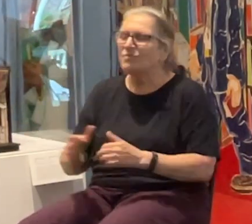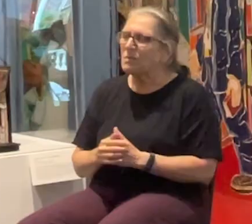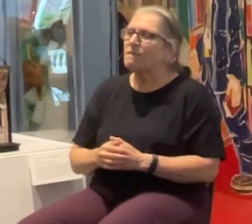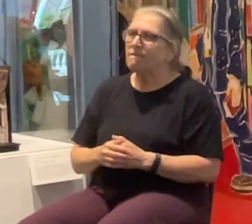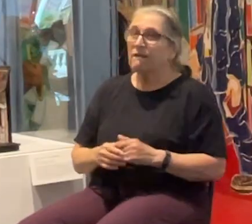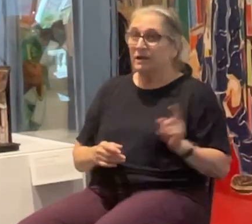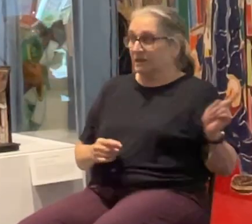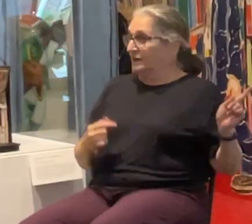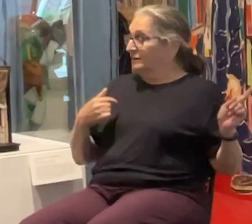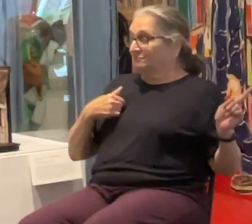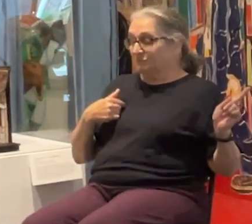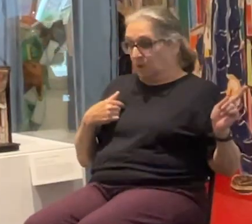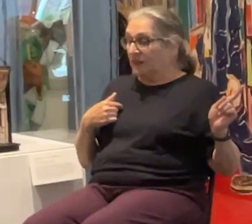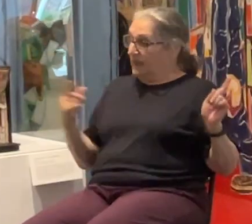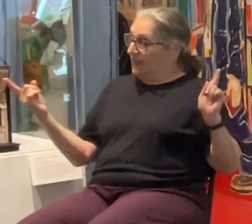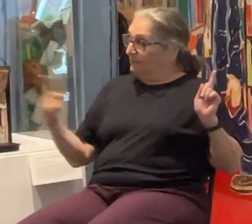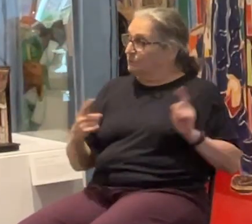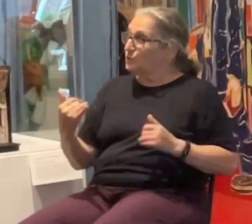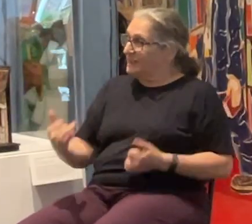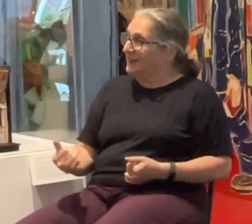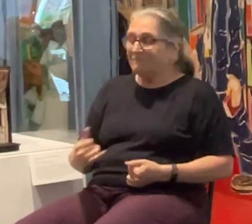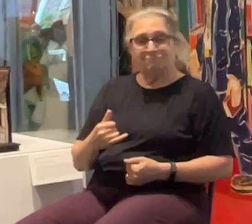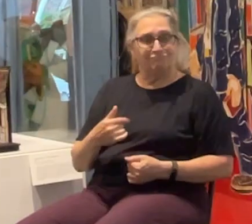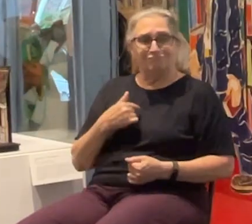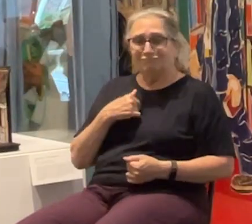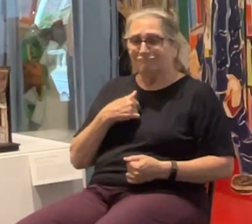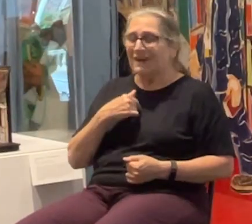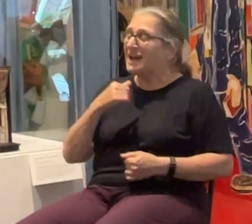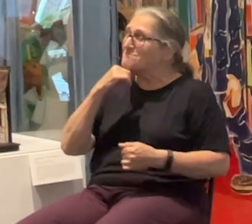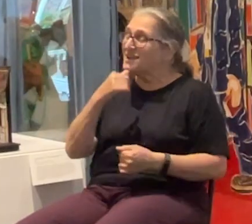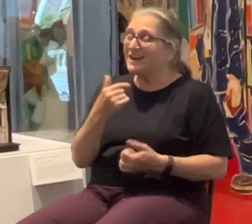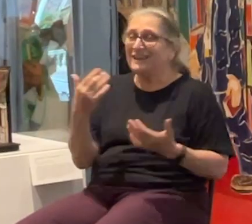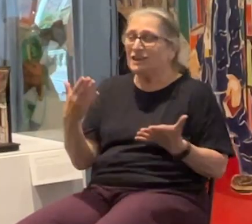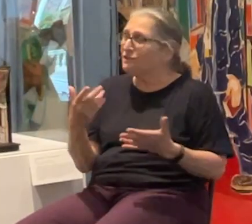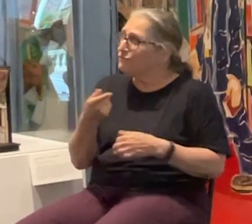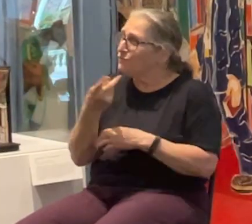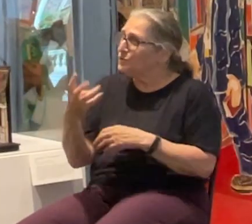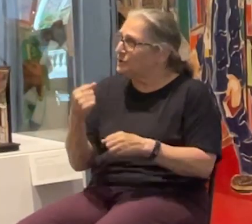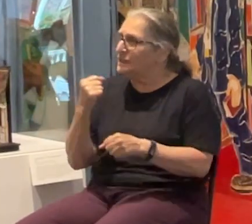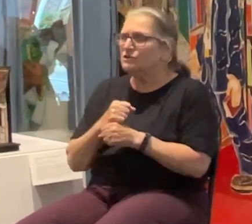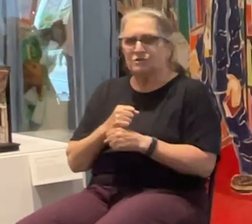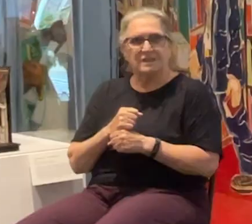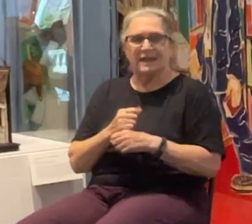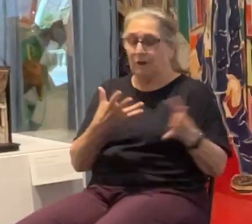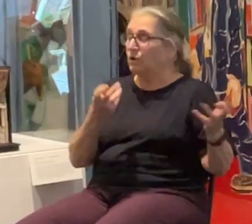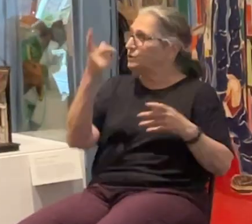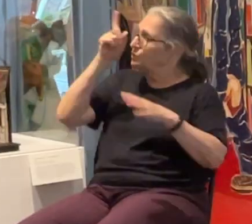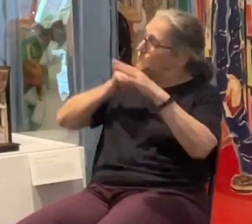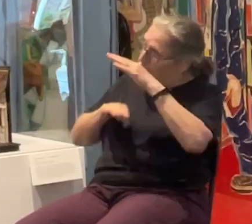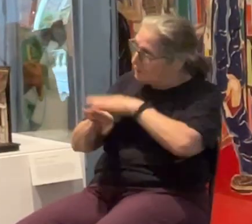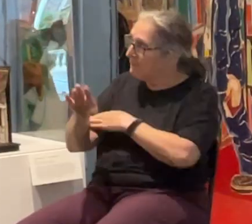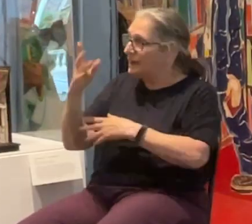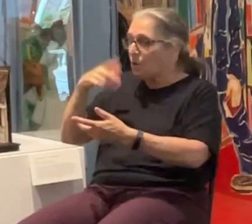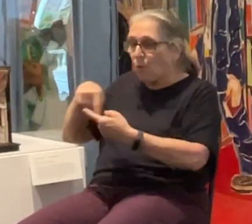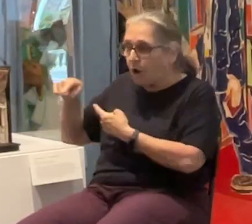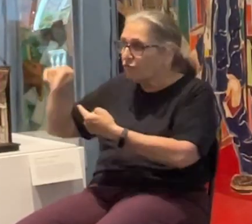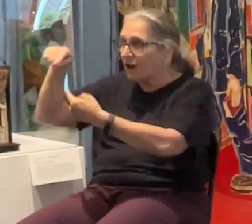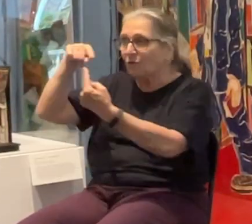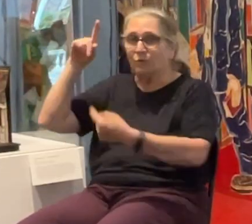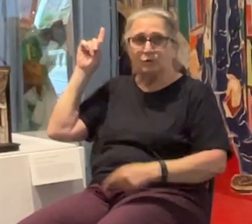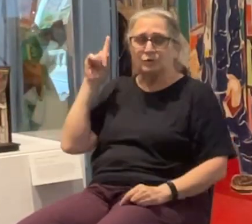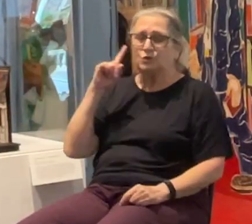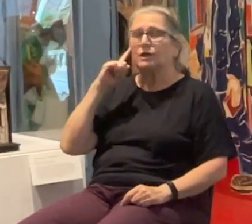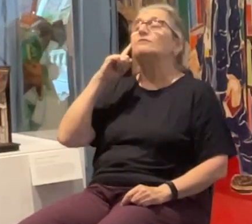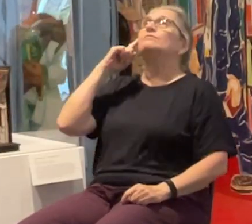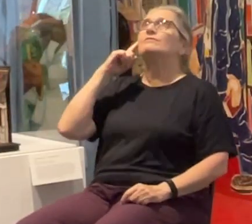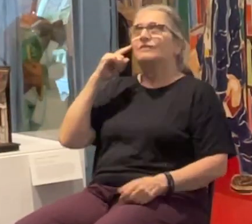here in a few years, and I really needed to walk through there to kind of just jog all my memory in a way. And